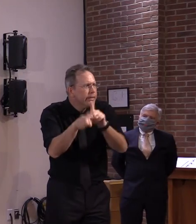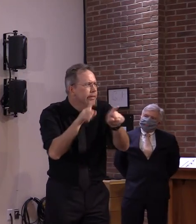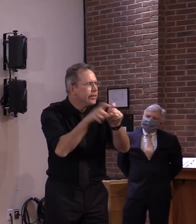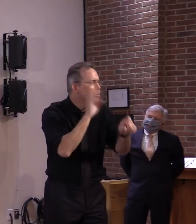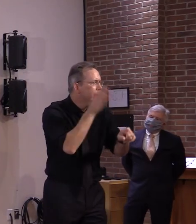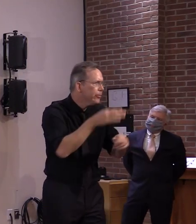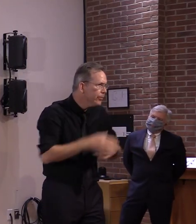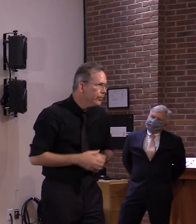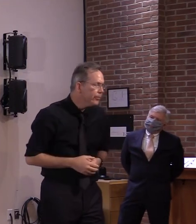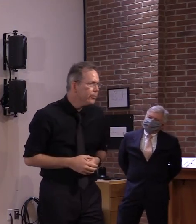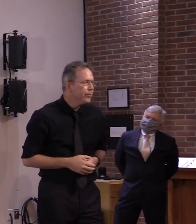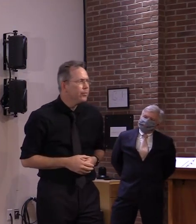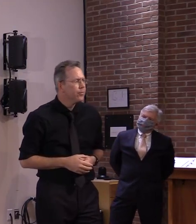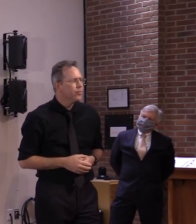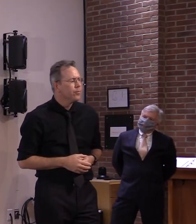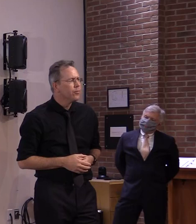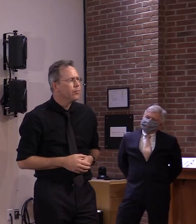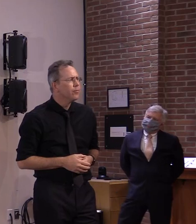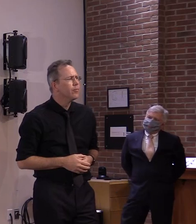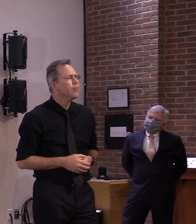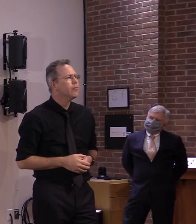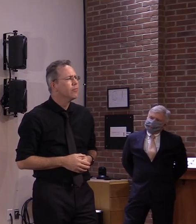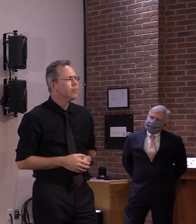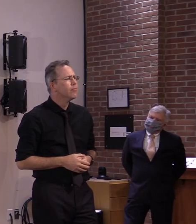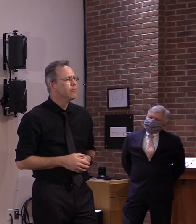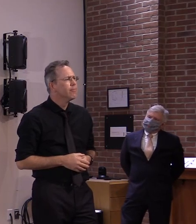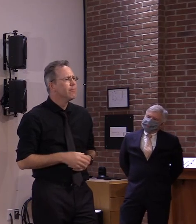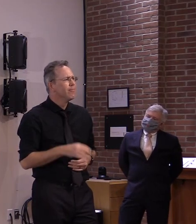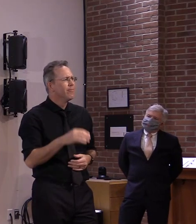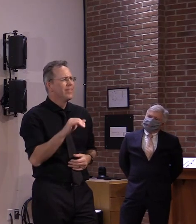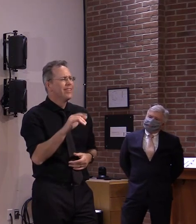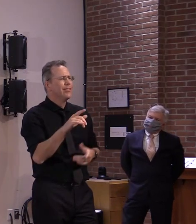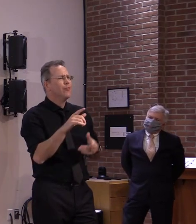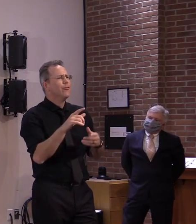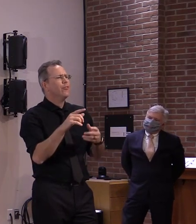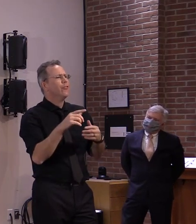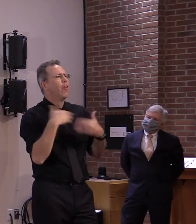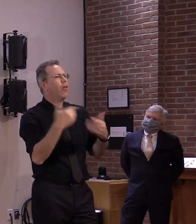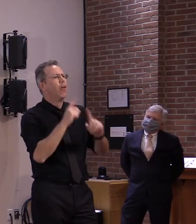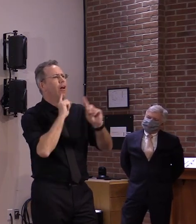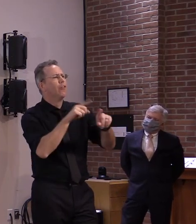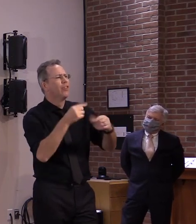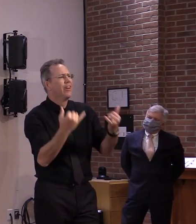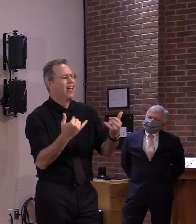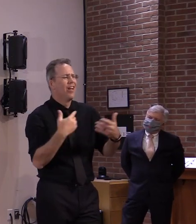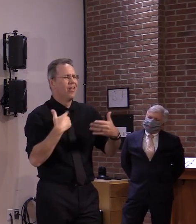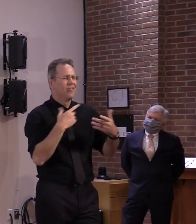They were way too early to represent any reflection on Halloween. Thank you.